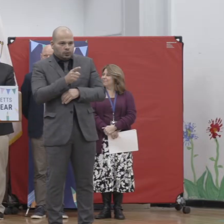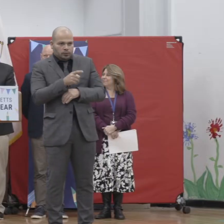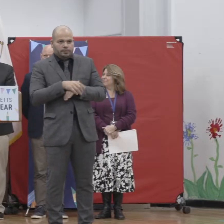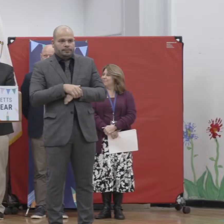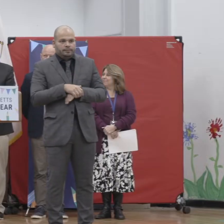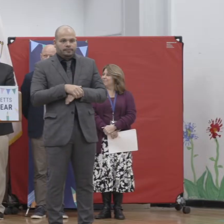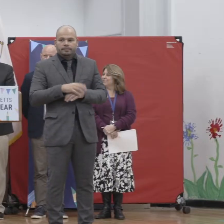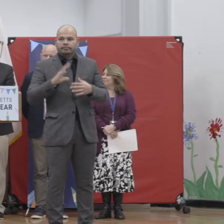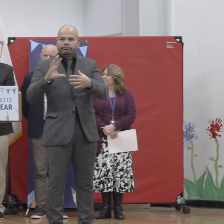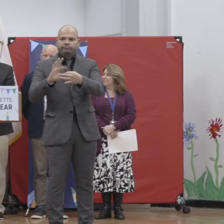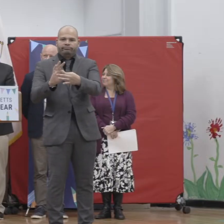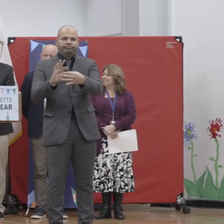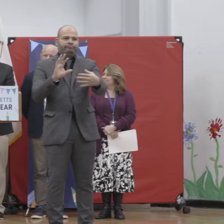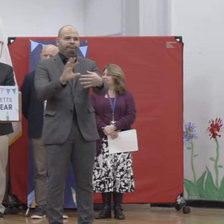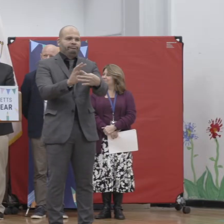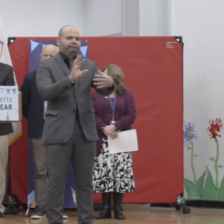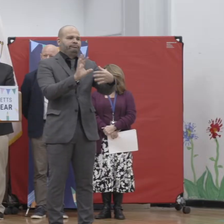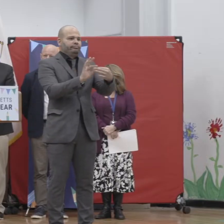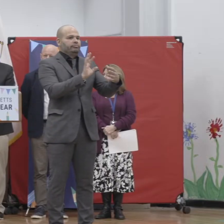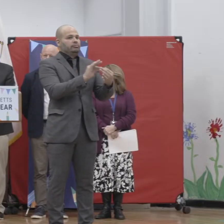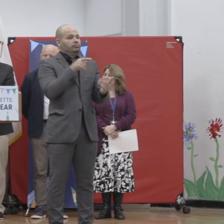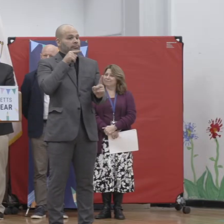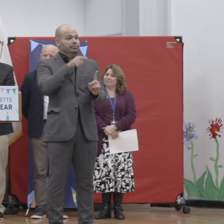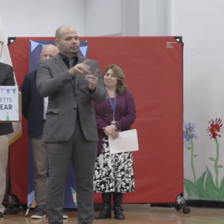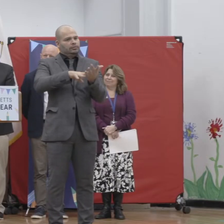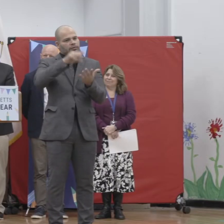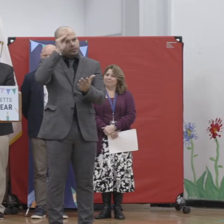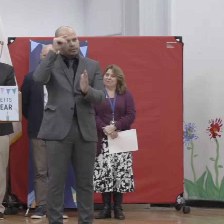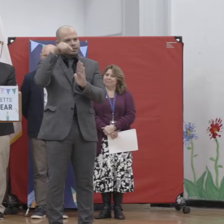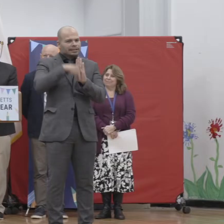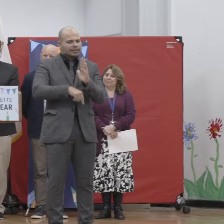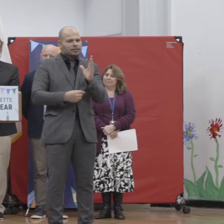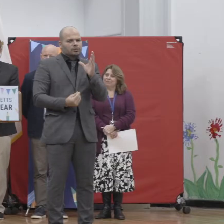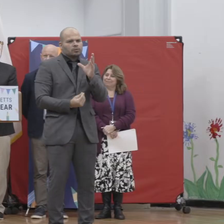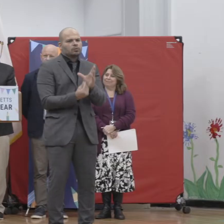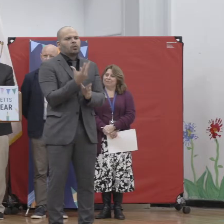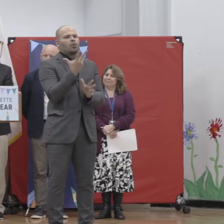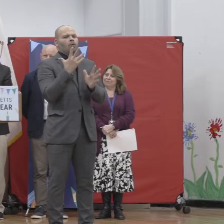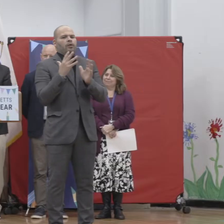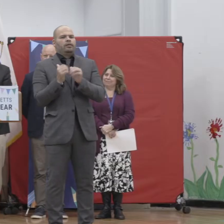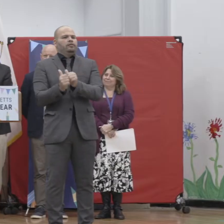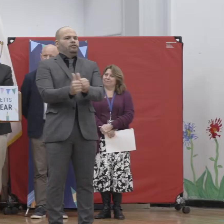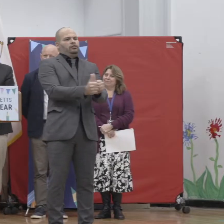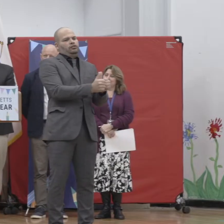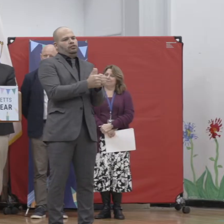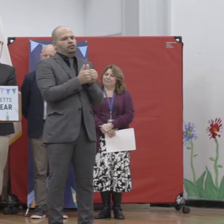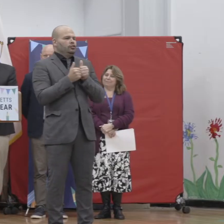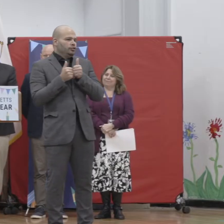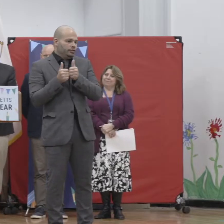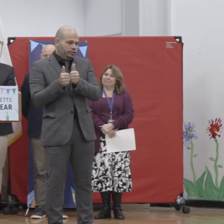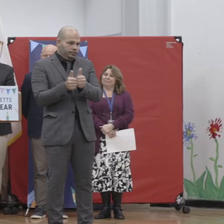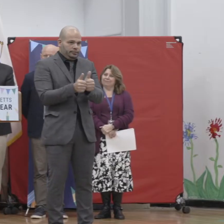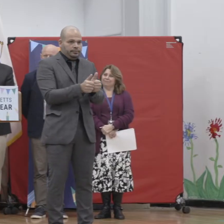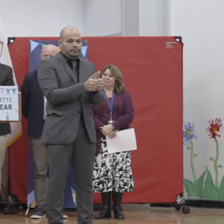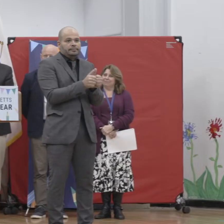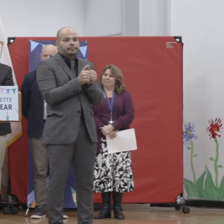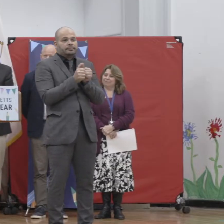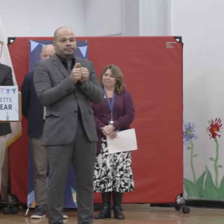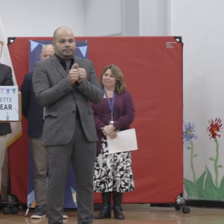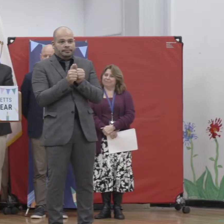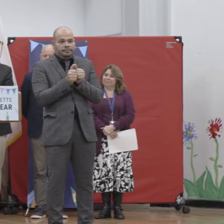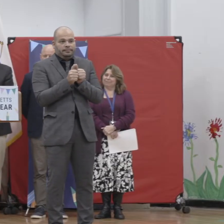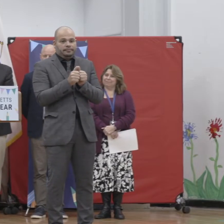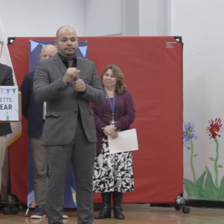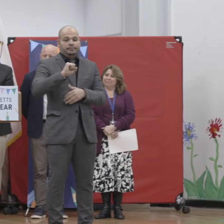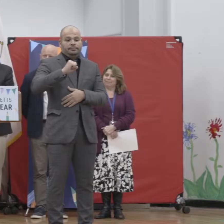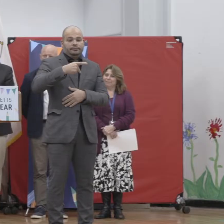and deepen because you're learning and growing together. And I know that's what Miss Sparrow is bringing to all